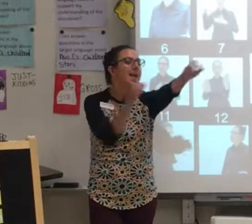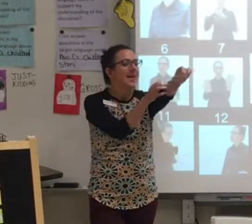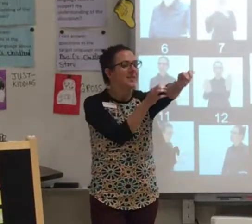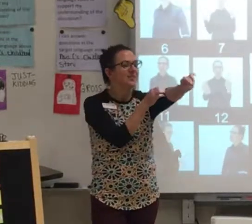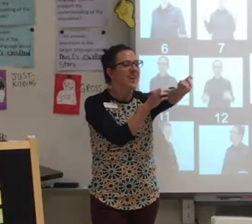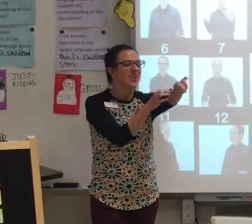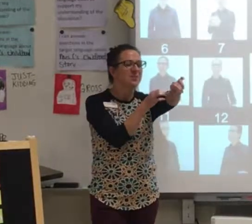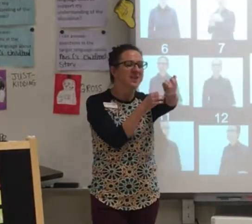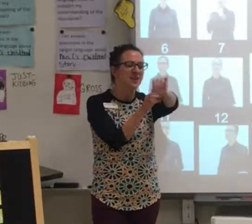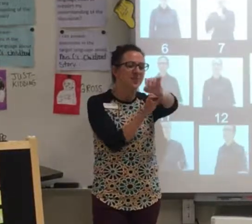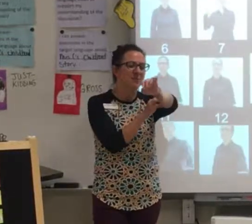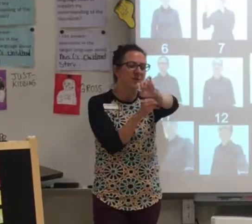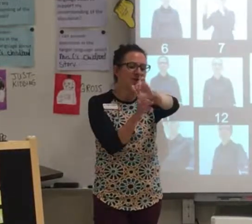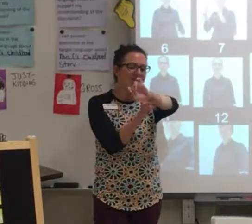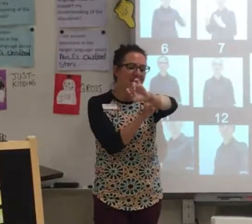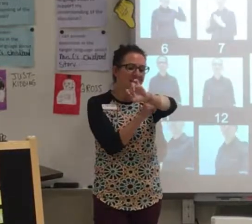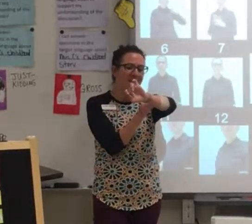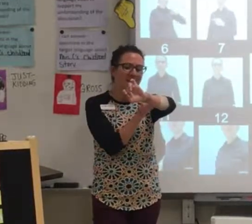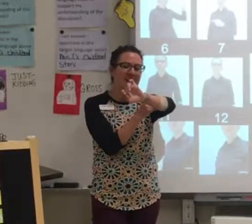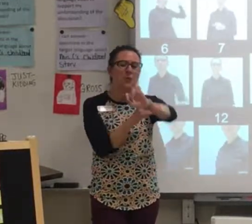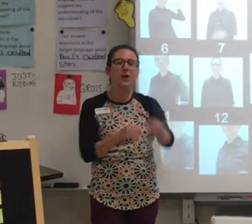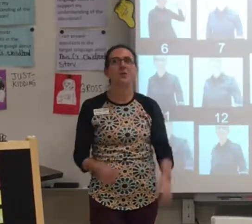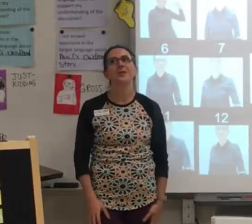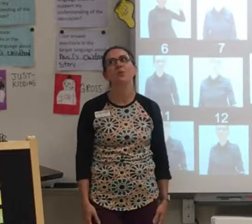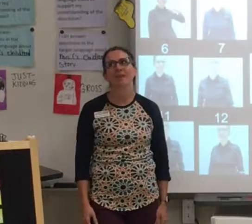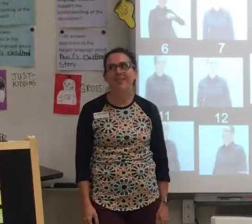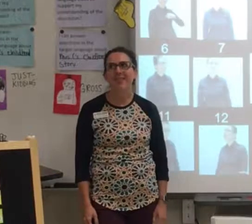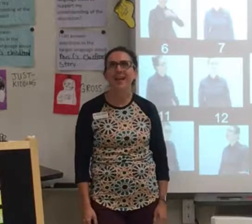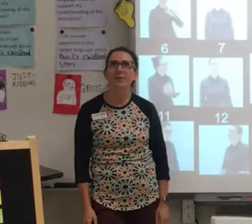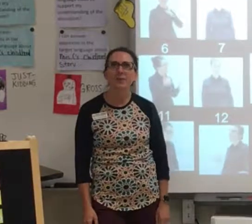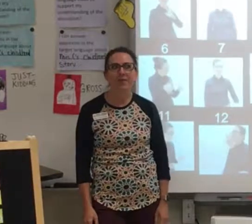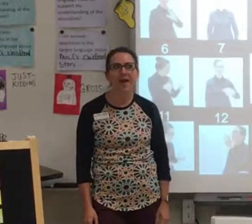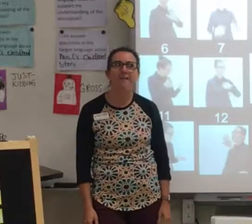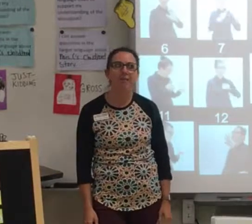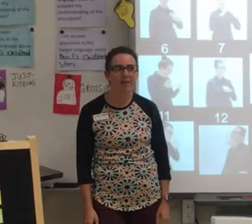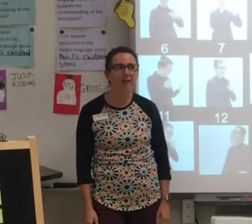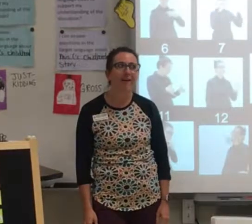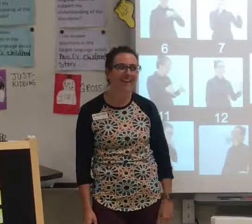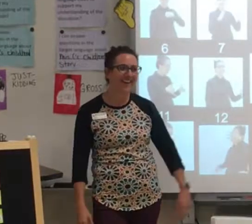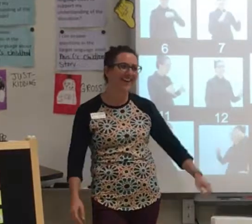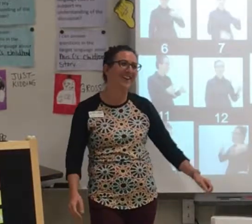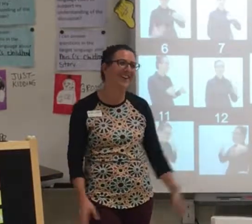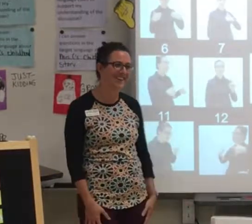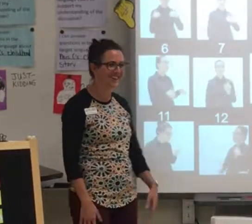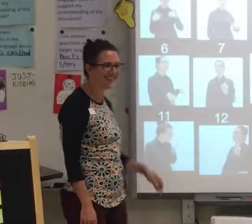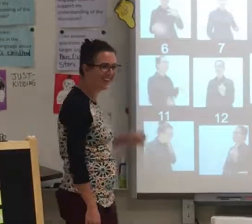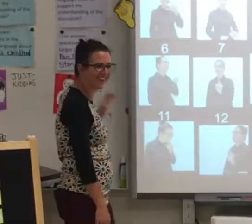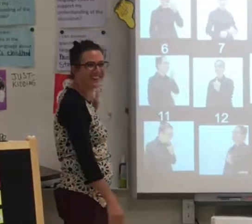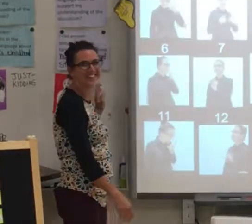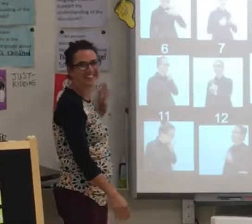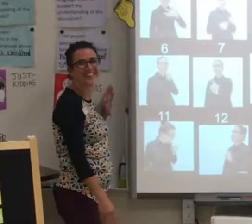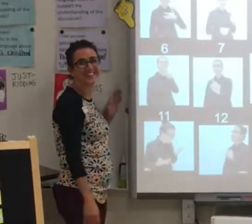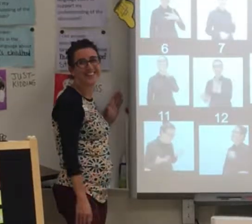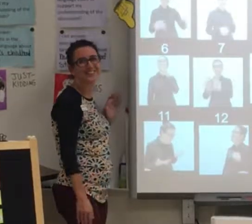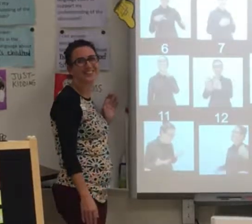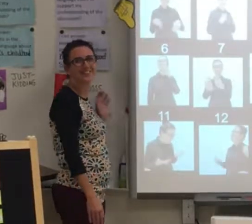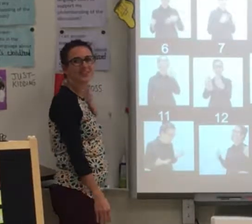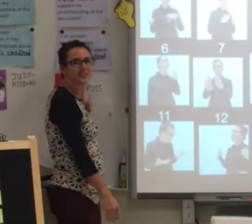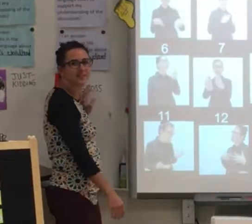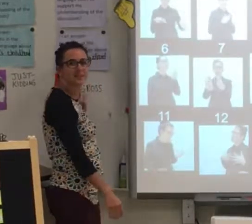And you're like, you mean on your birthday party? It wasn't like we were that far. Your mom told you that for real? Yeah, for real. But